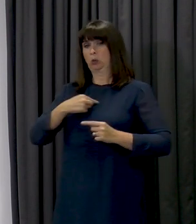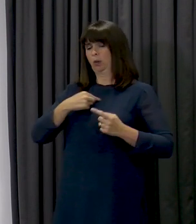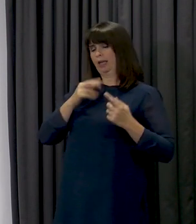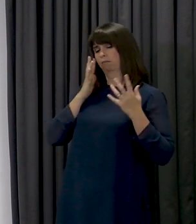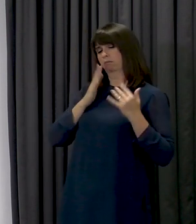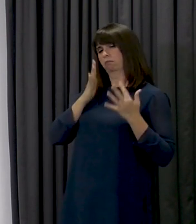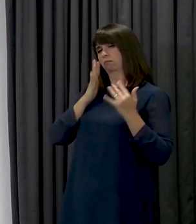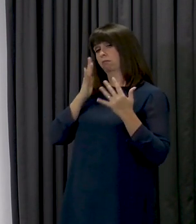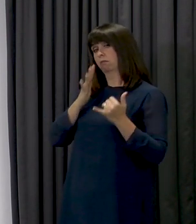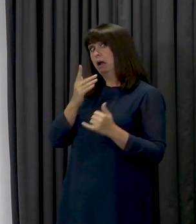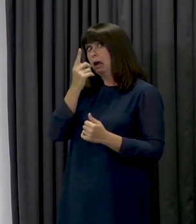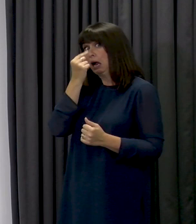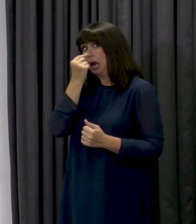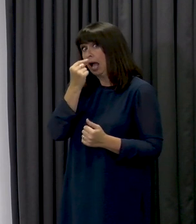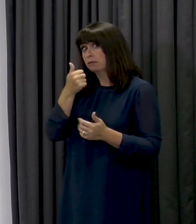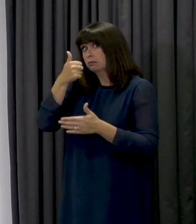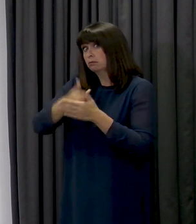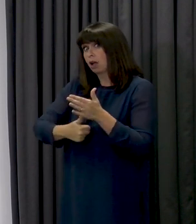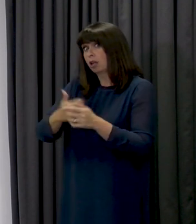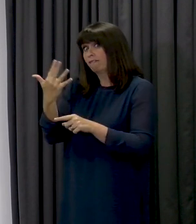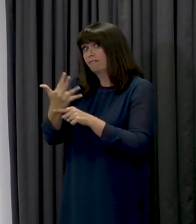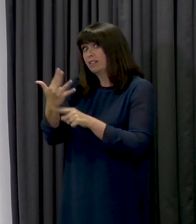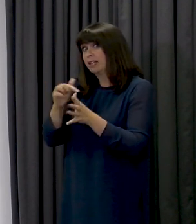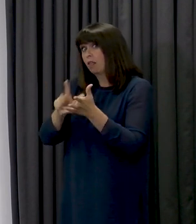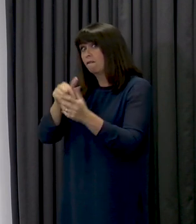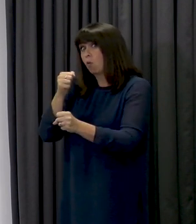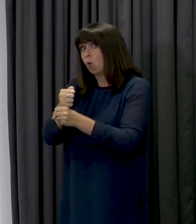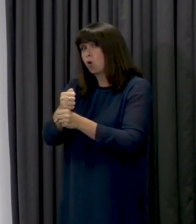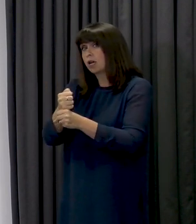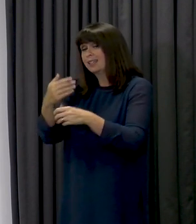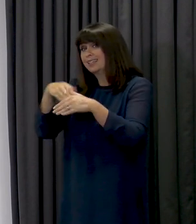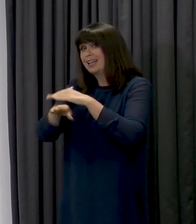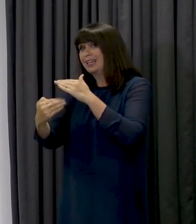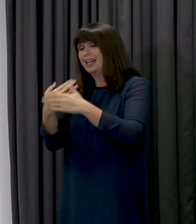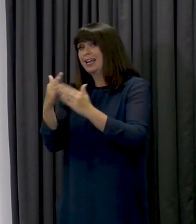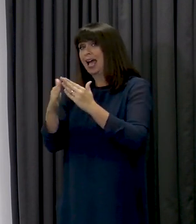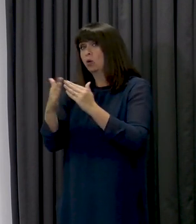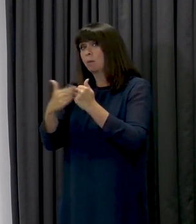see what we may be able to do from the 15th of August onwards.